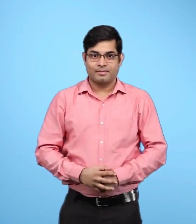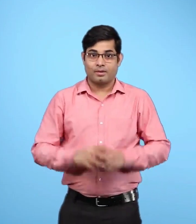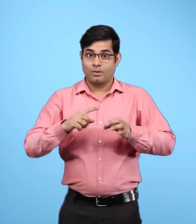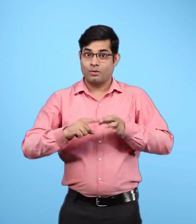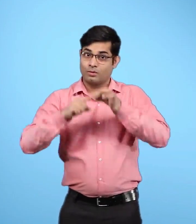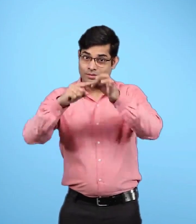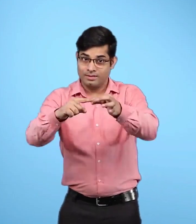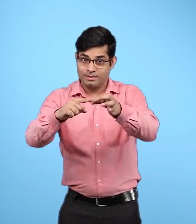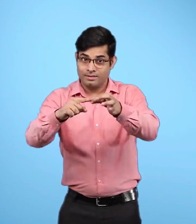Question.